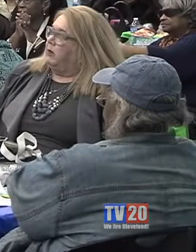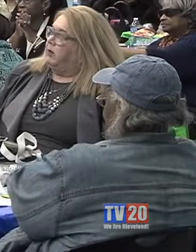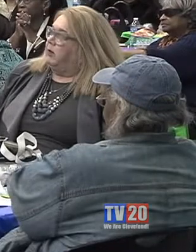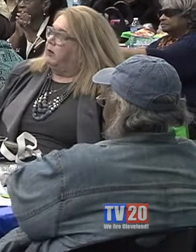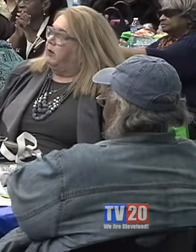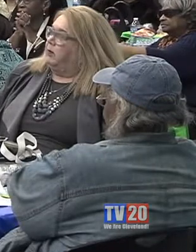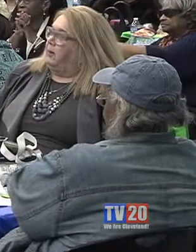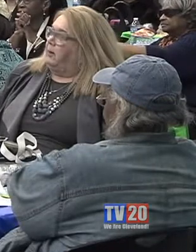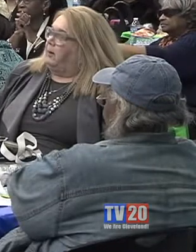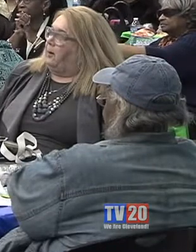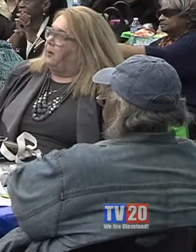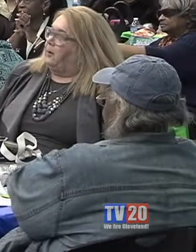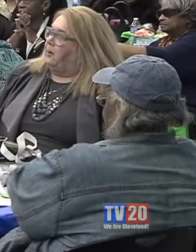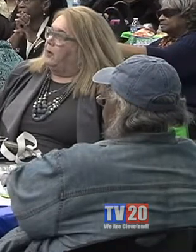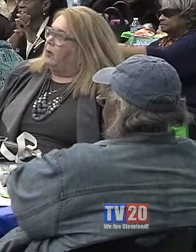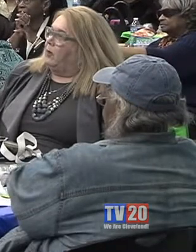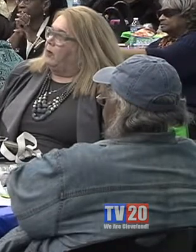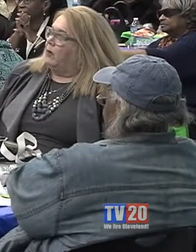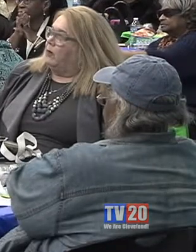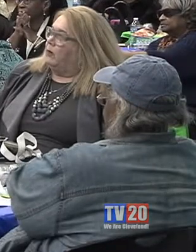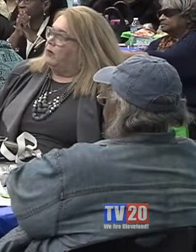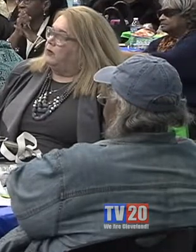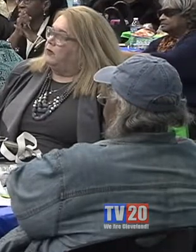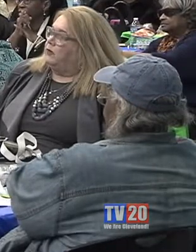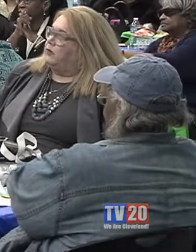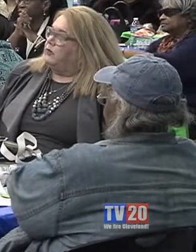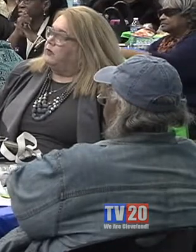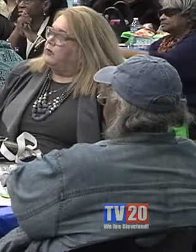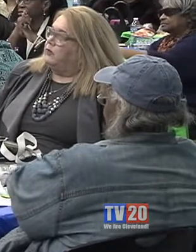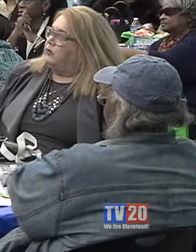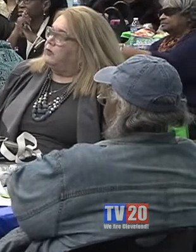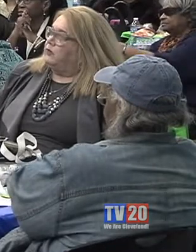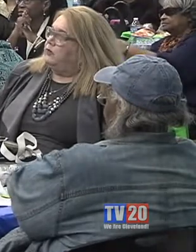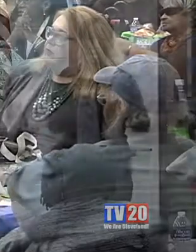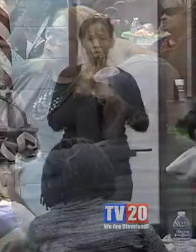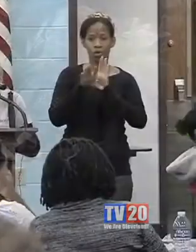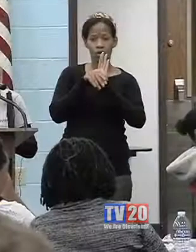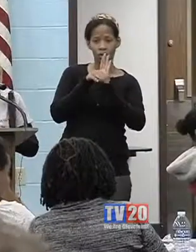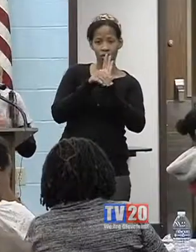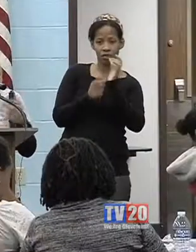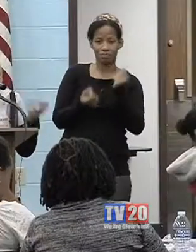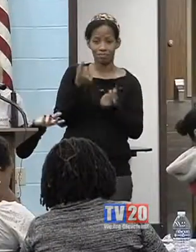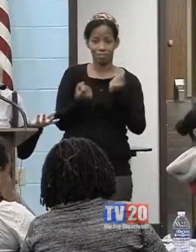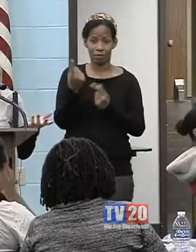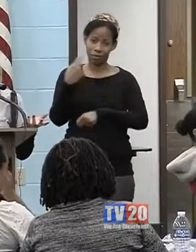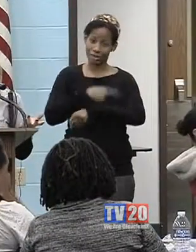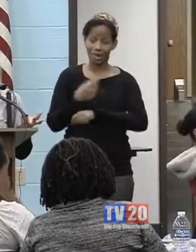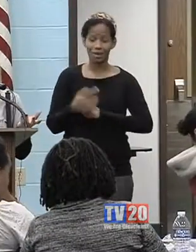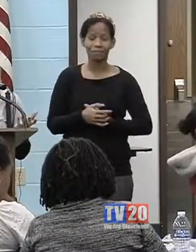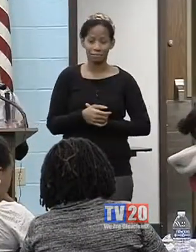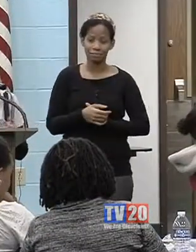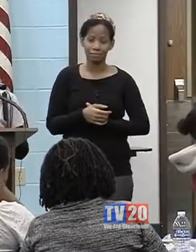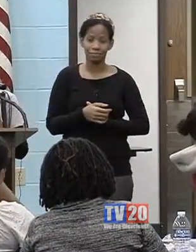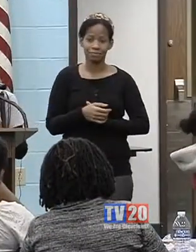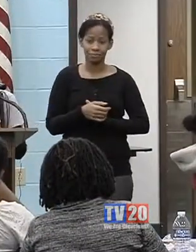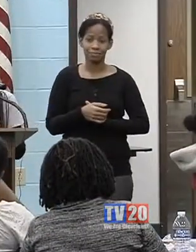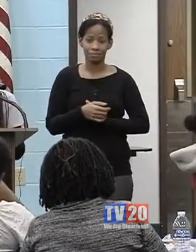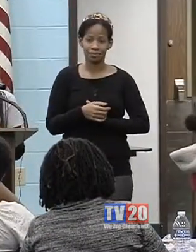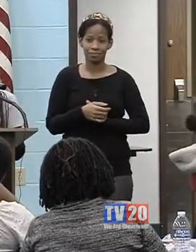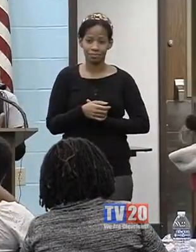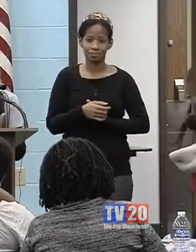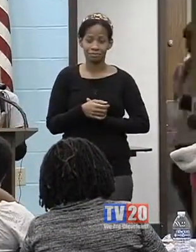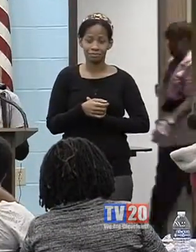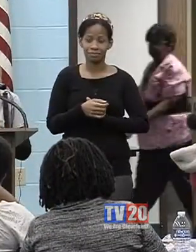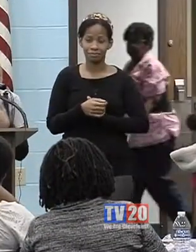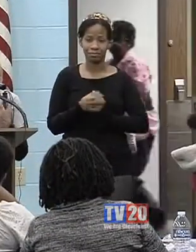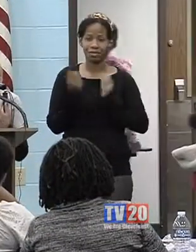adaptive chess club and game day and movie and popcorn day and book discussion. I mean, and then there's